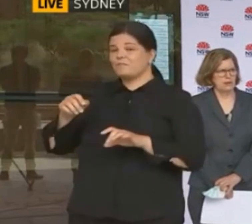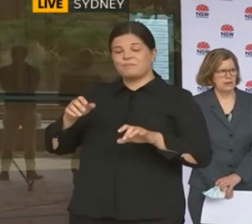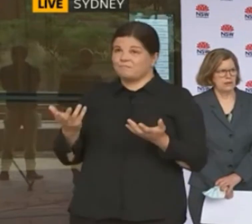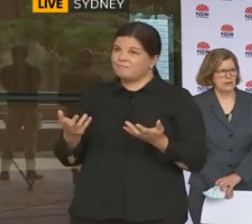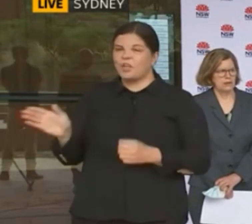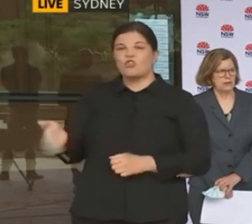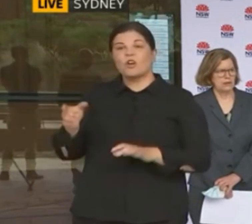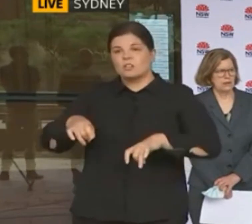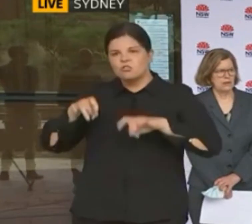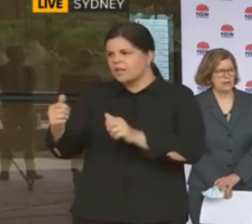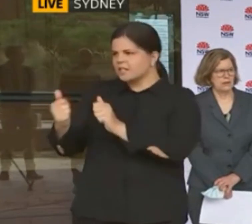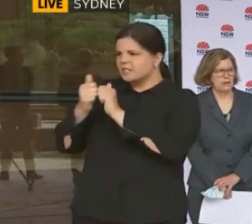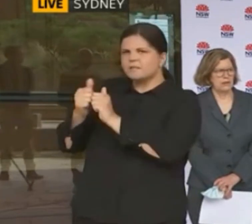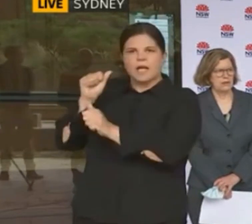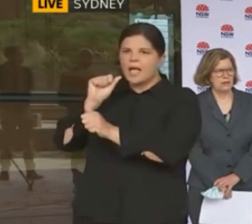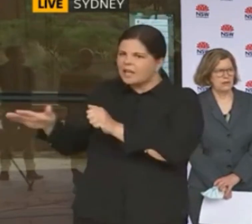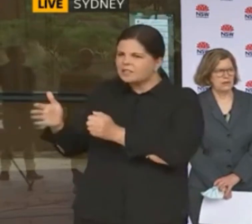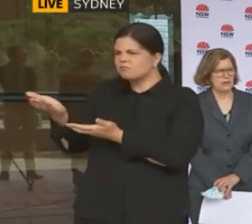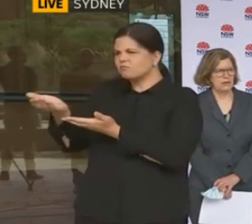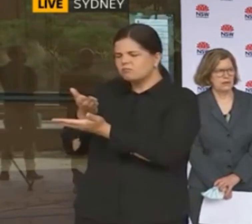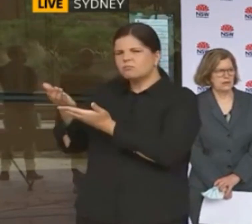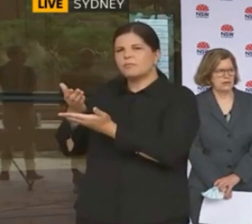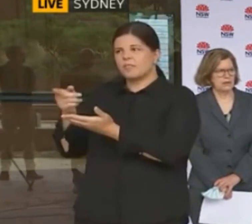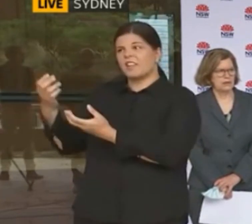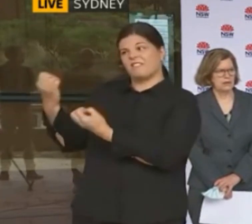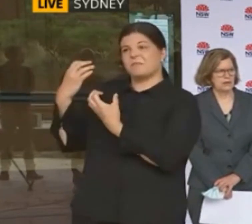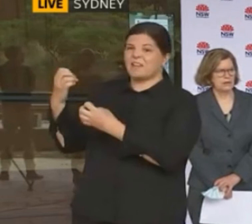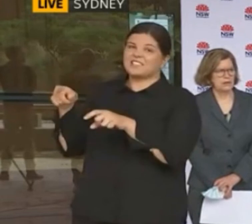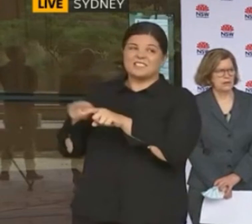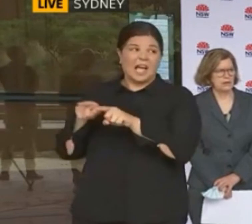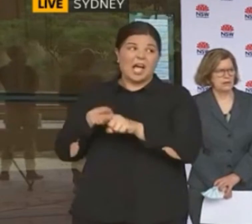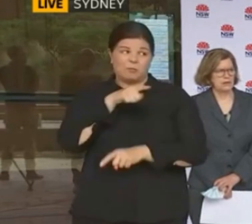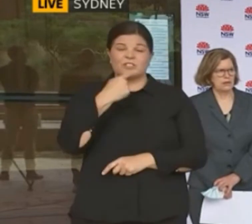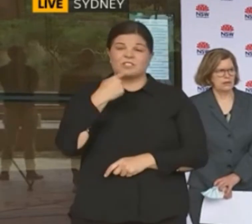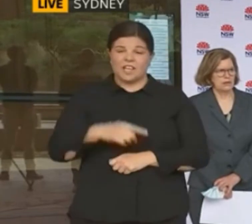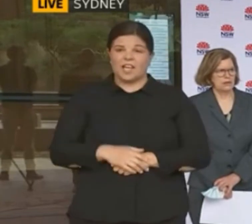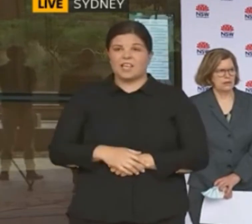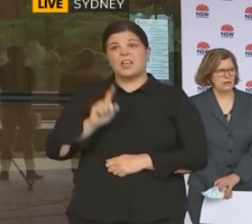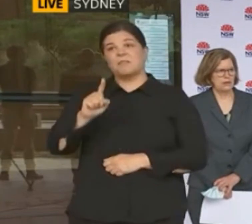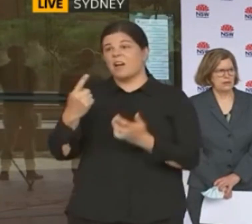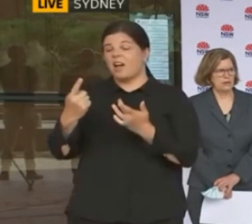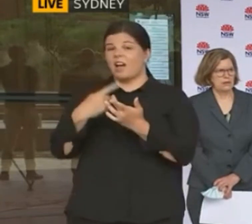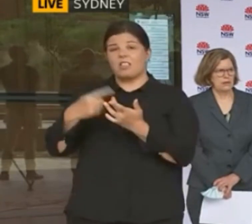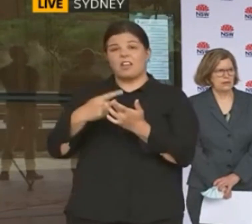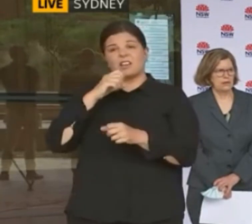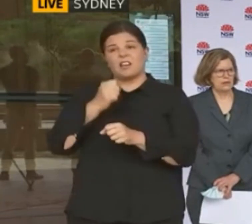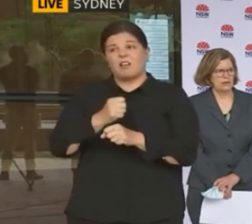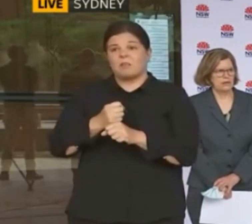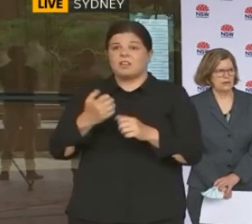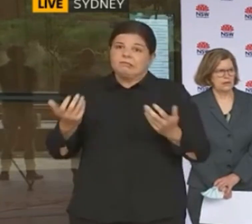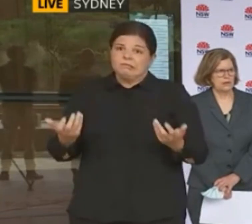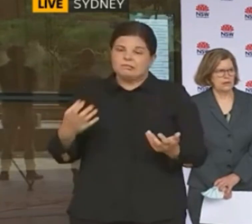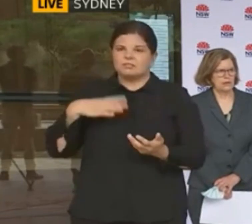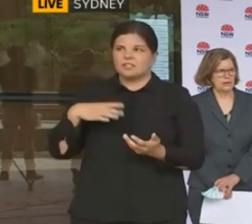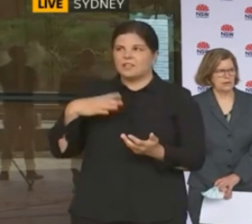been really, really great to work with, and they've given us the same feedback. But we're at the behest of other state governments, and I've said from the